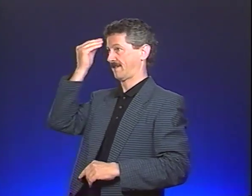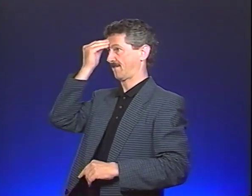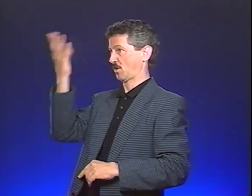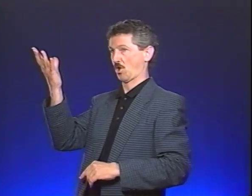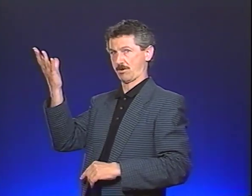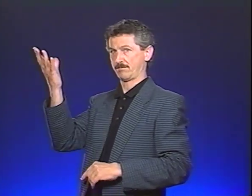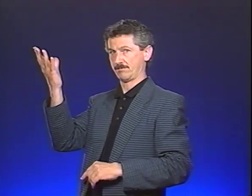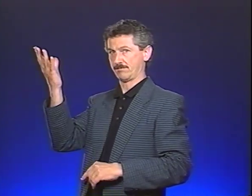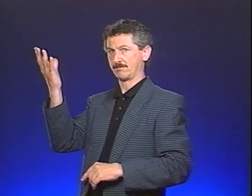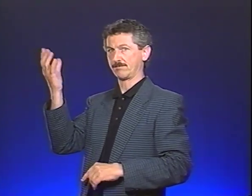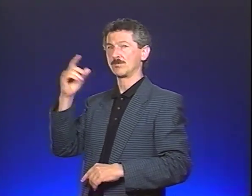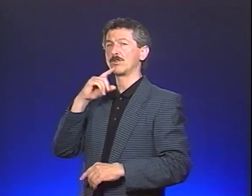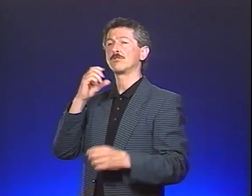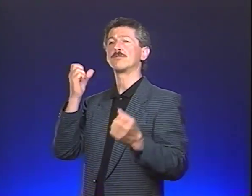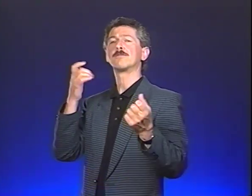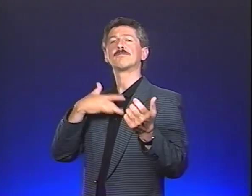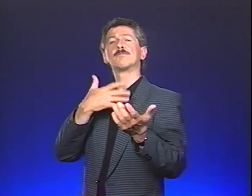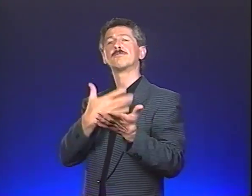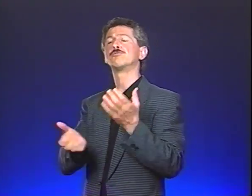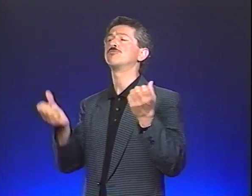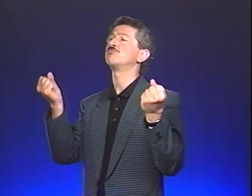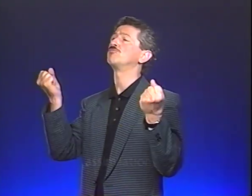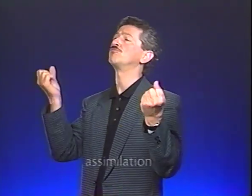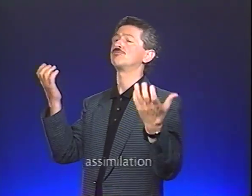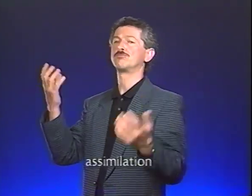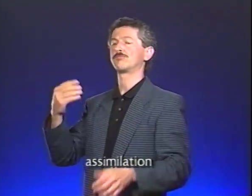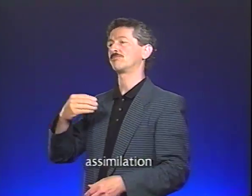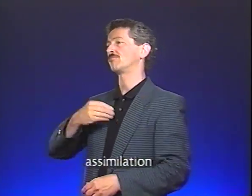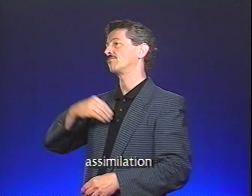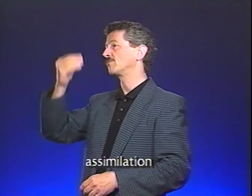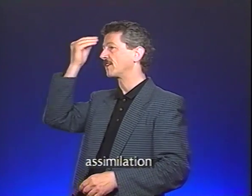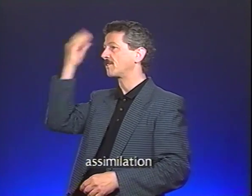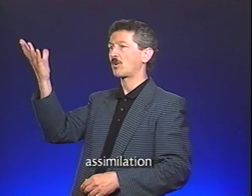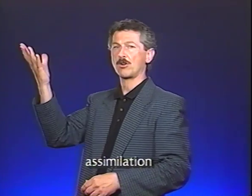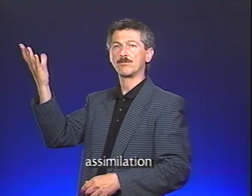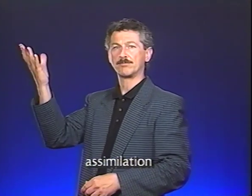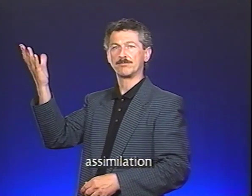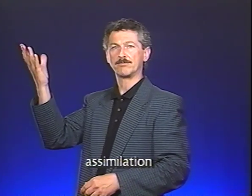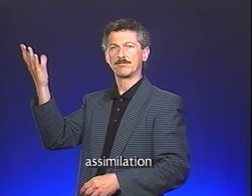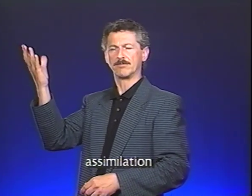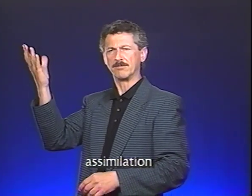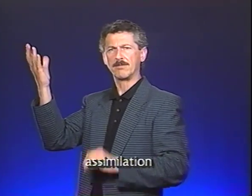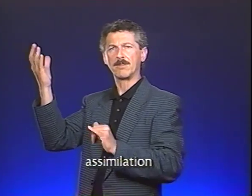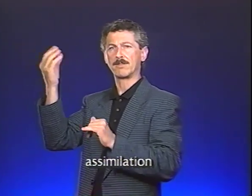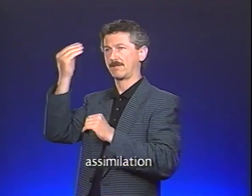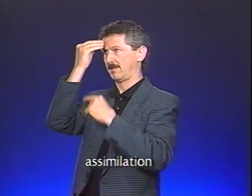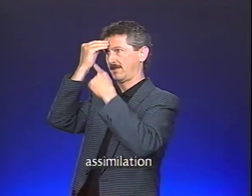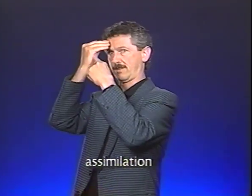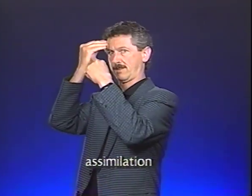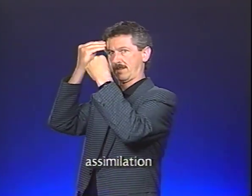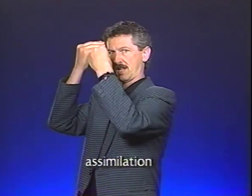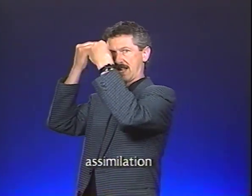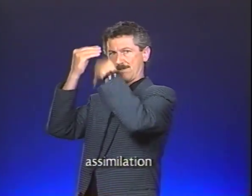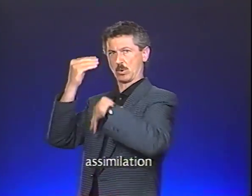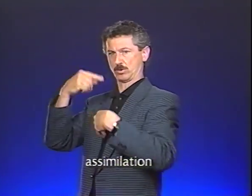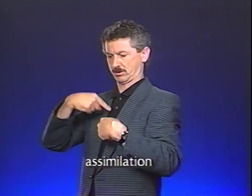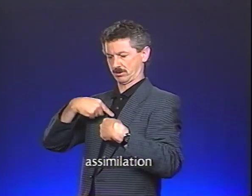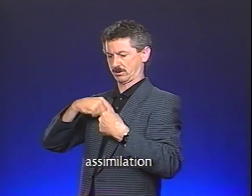To sign me in form, we see the process known as assimilation, where the me takes the hand shape of the sign